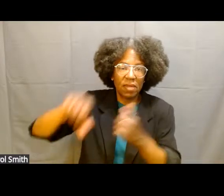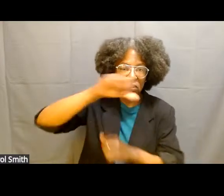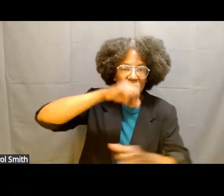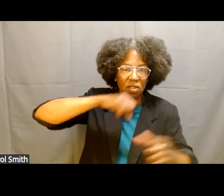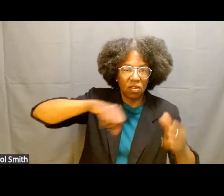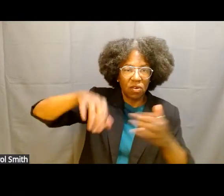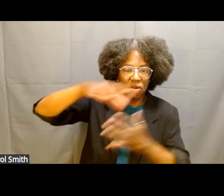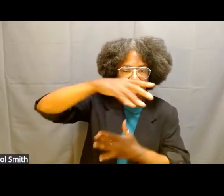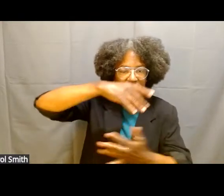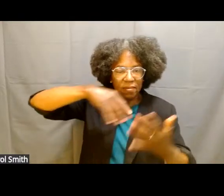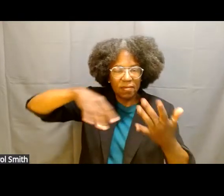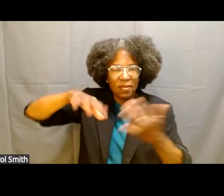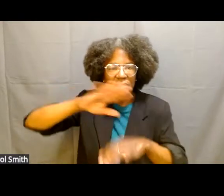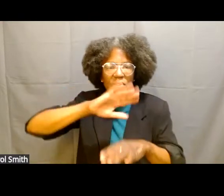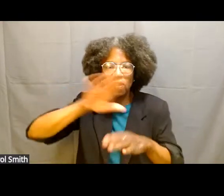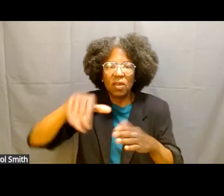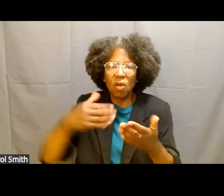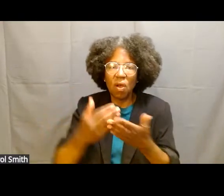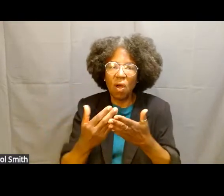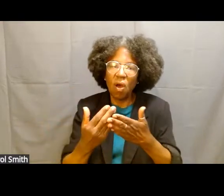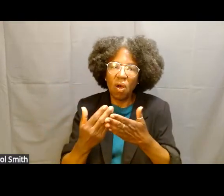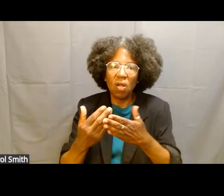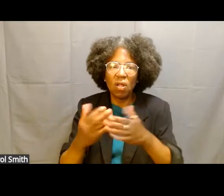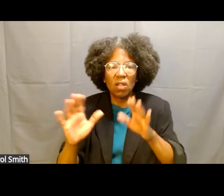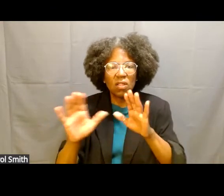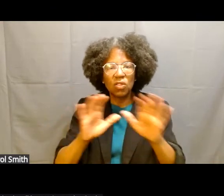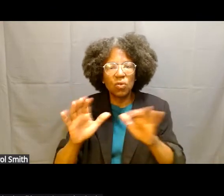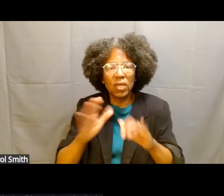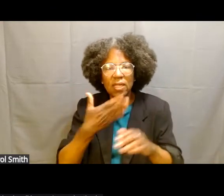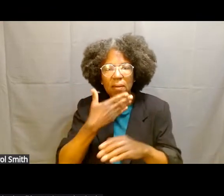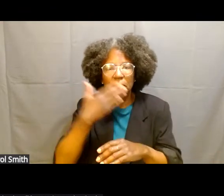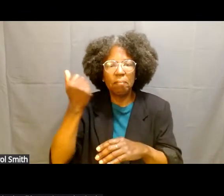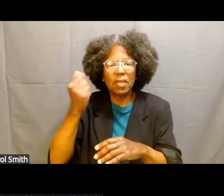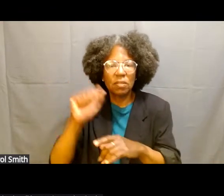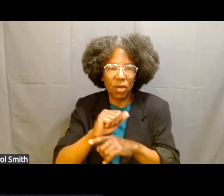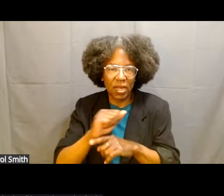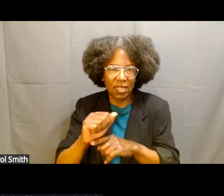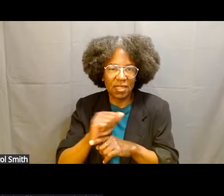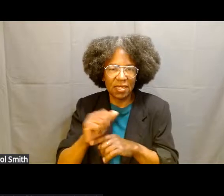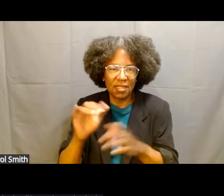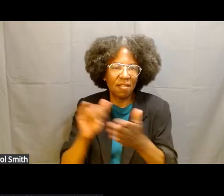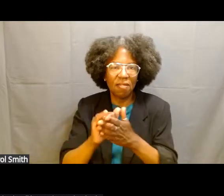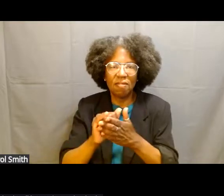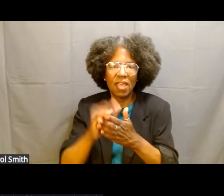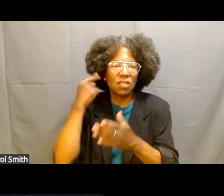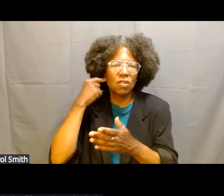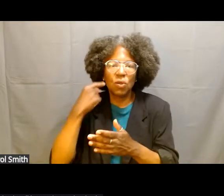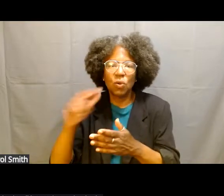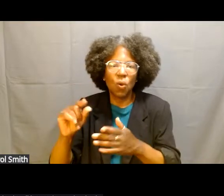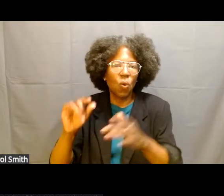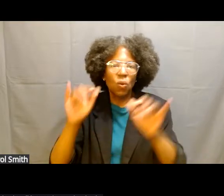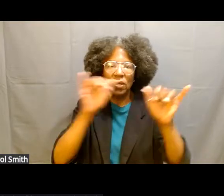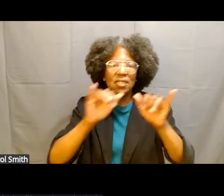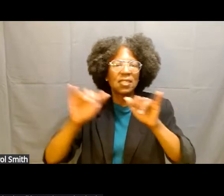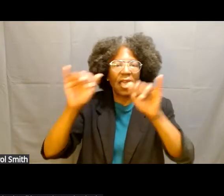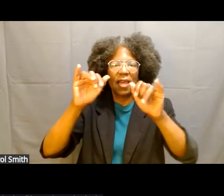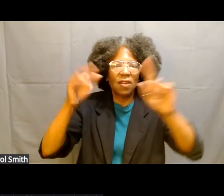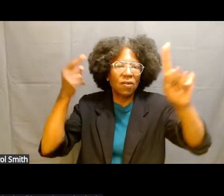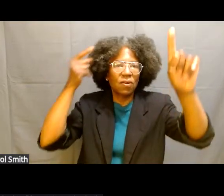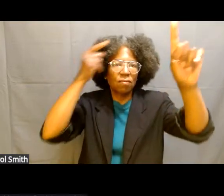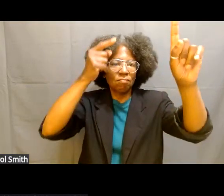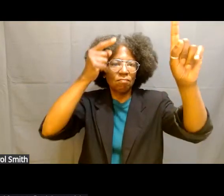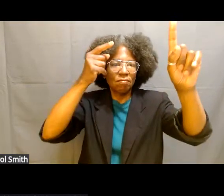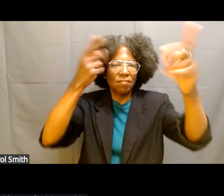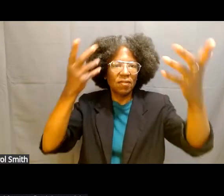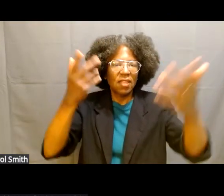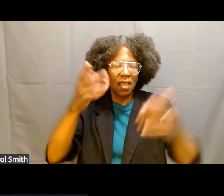they're all leveraging each other's best practices. Like, that's gold standard, for sure. But it is a work in progress for us. And I think